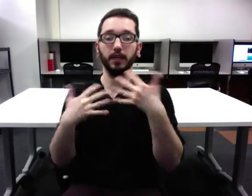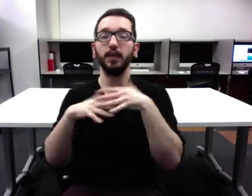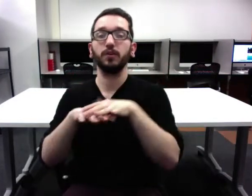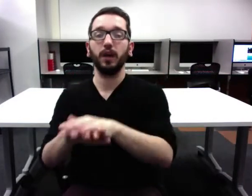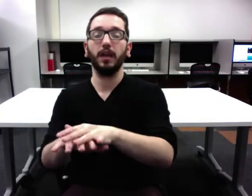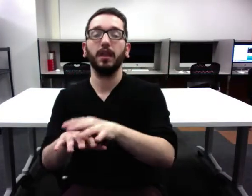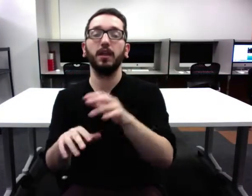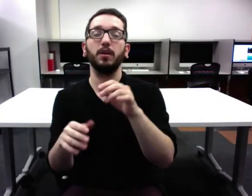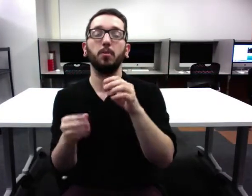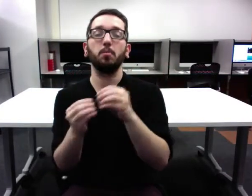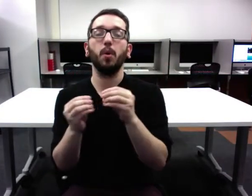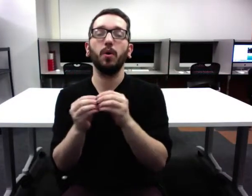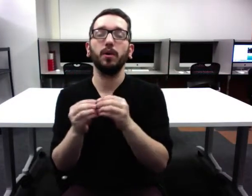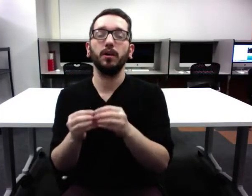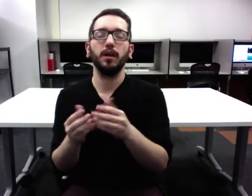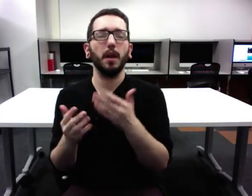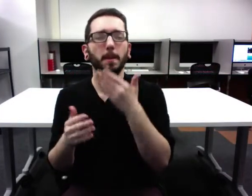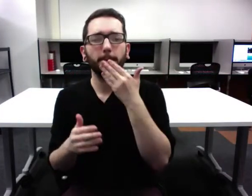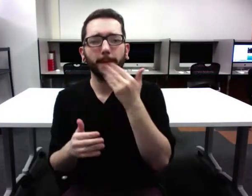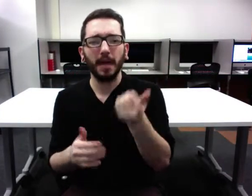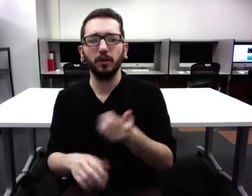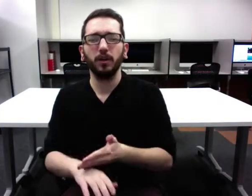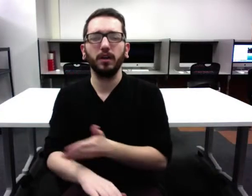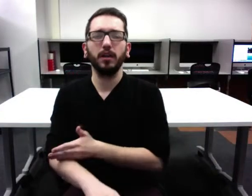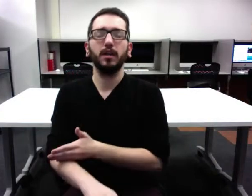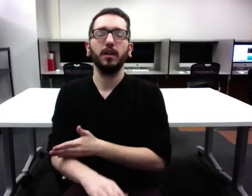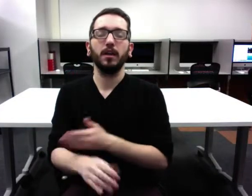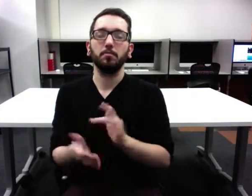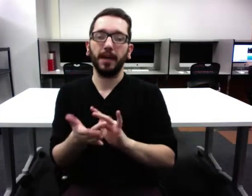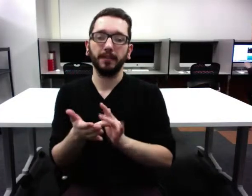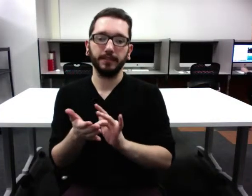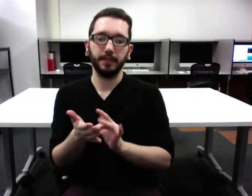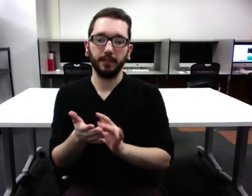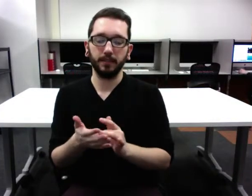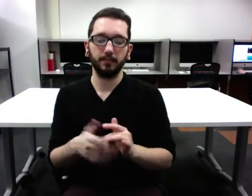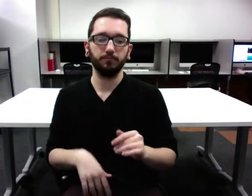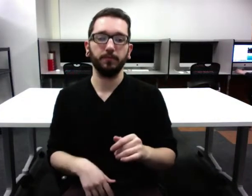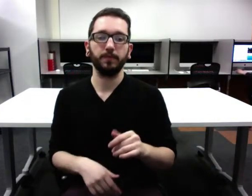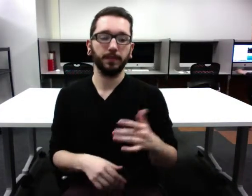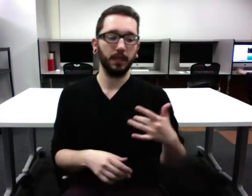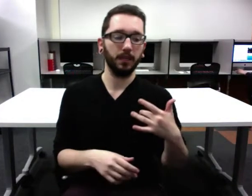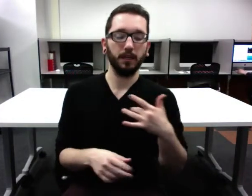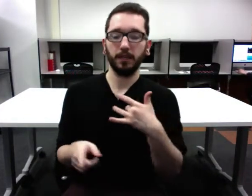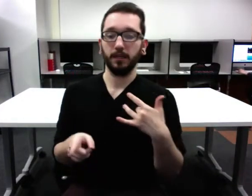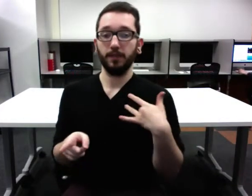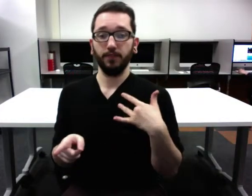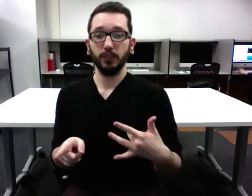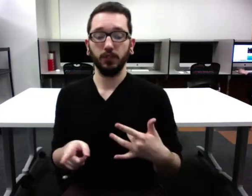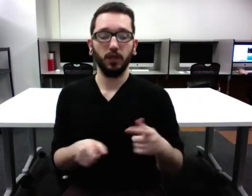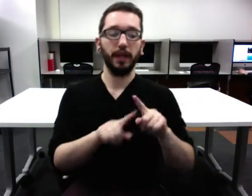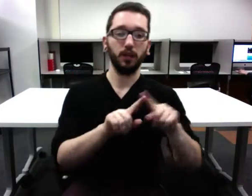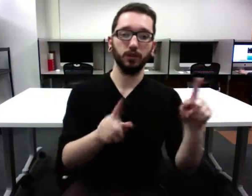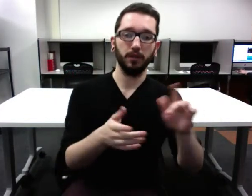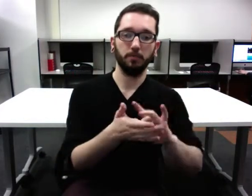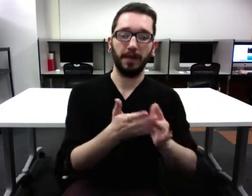more comprehensive medicine. And that's really something I'm rather passionate about. I'm afraid you'll pick up on that as I speak. I